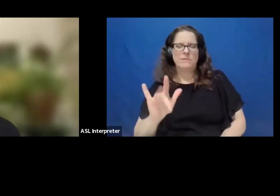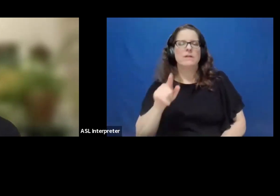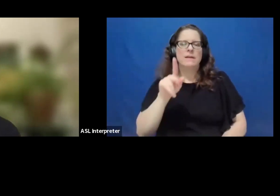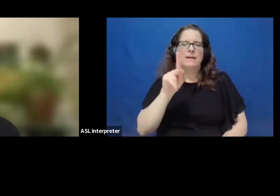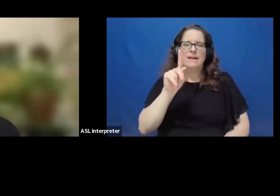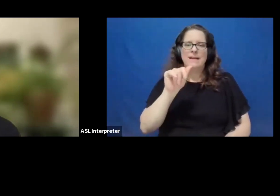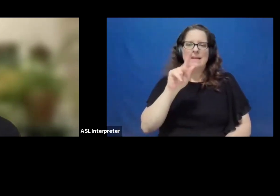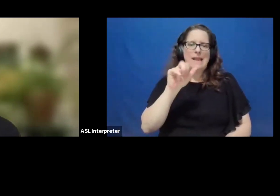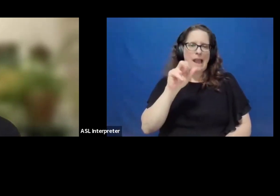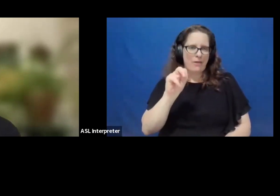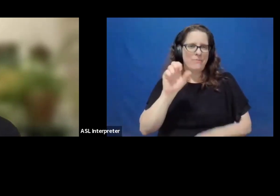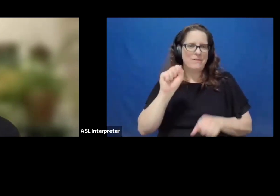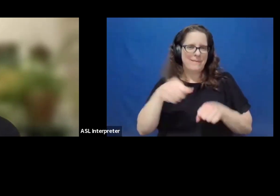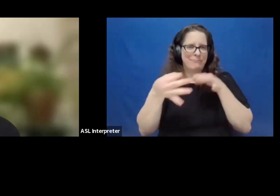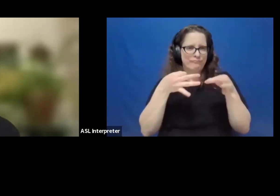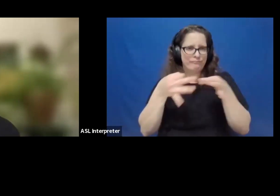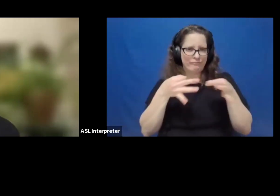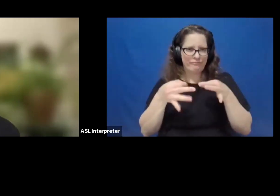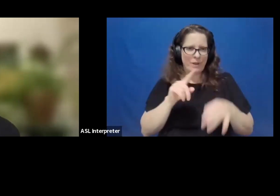that way. Great.